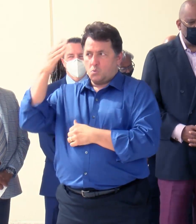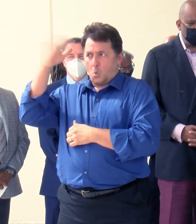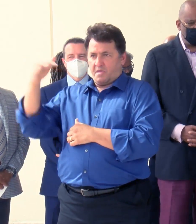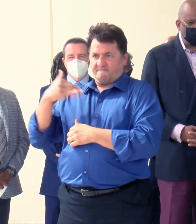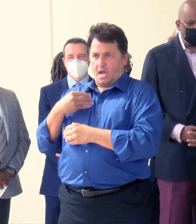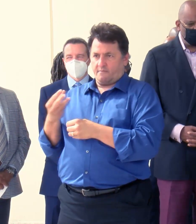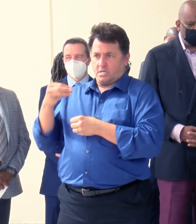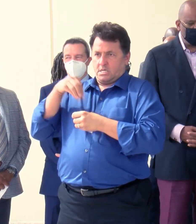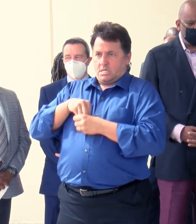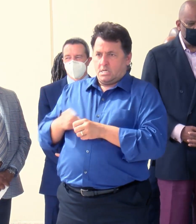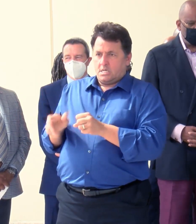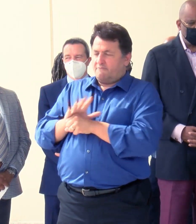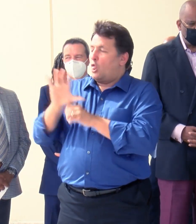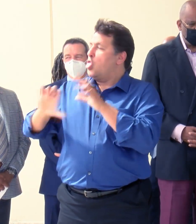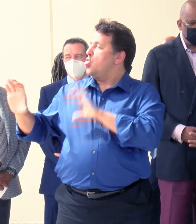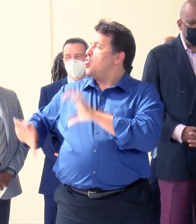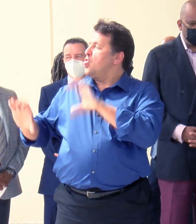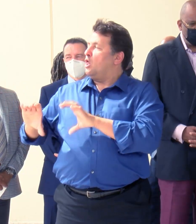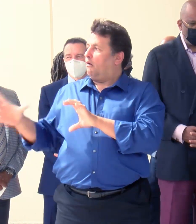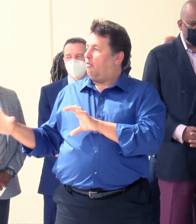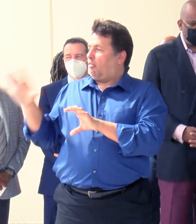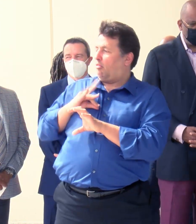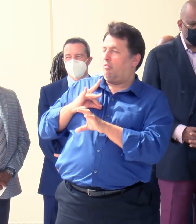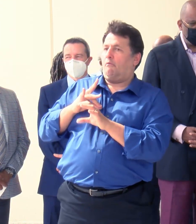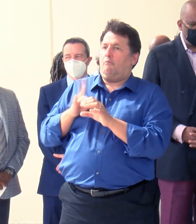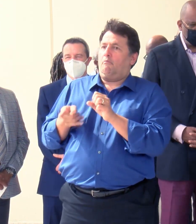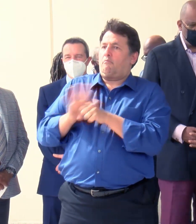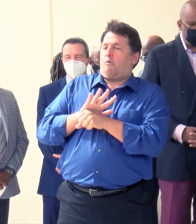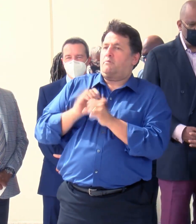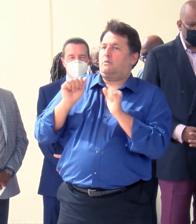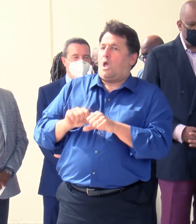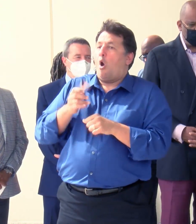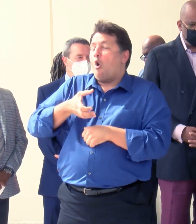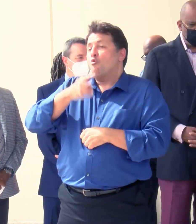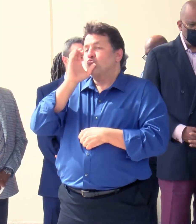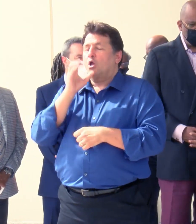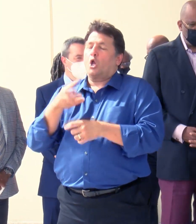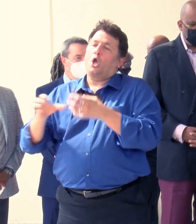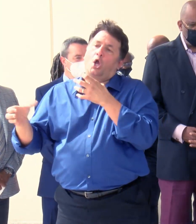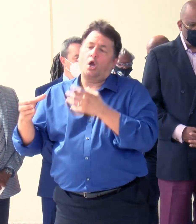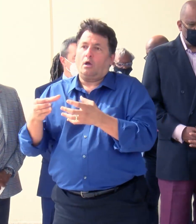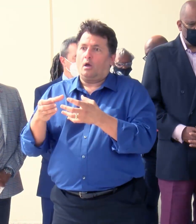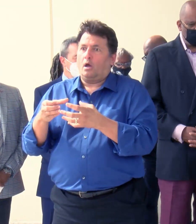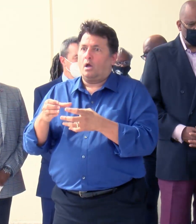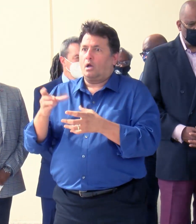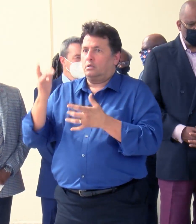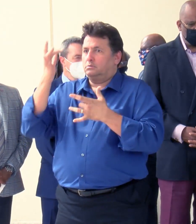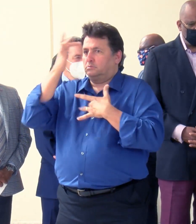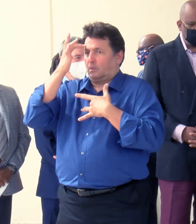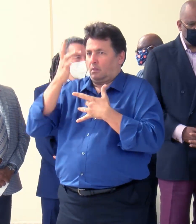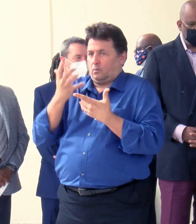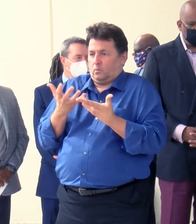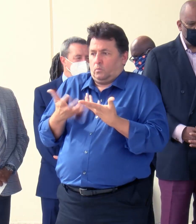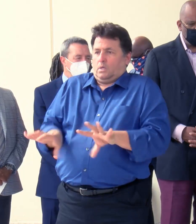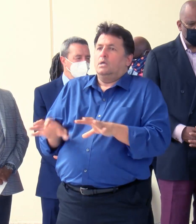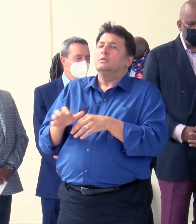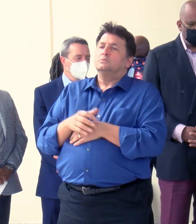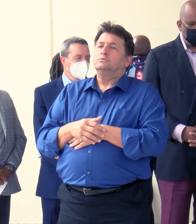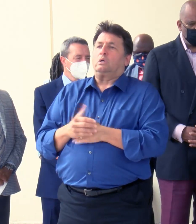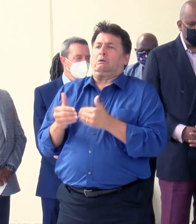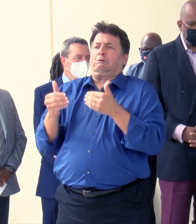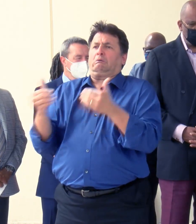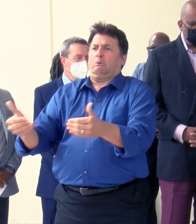to, talking to, eating dinner with, or drinking a Coca-Cola with, you know. And so please, please, please take the opportunity